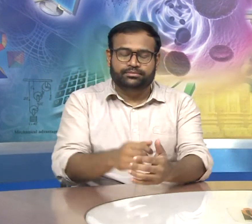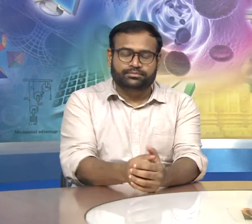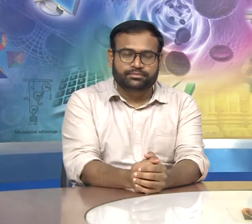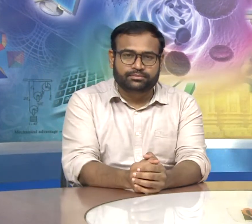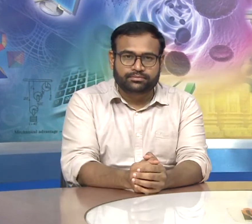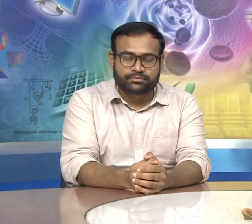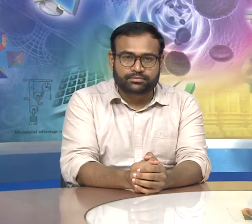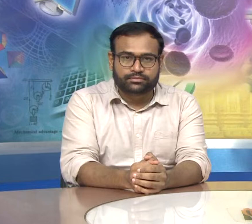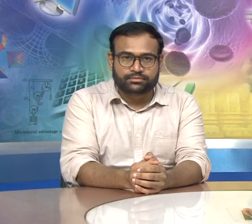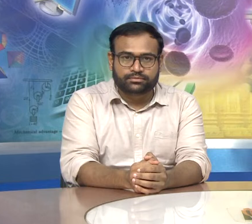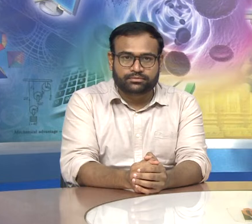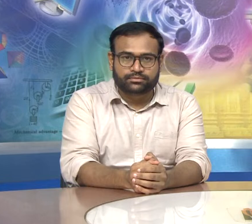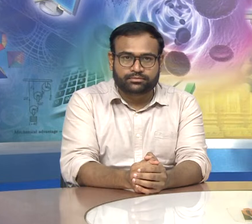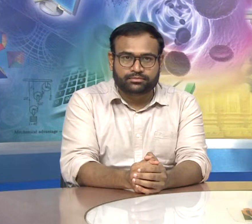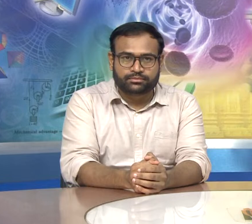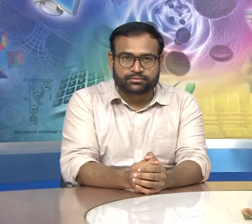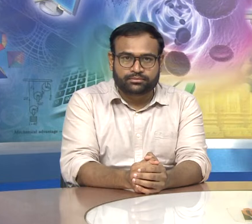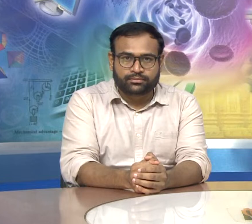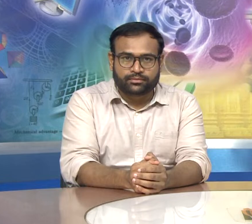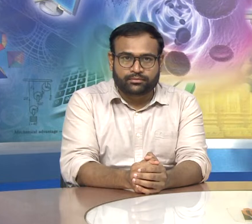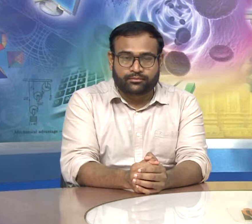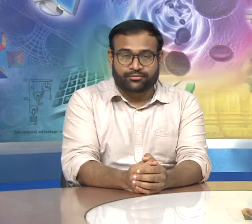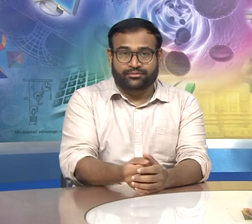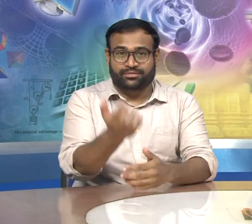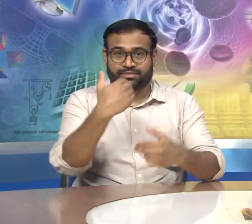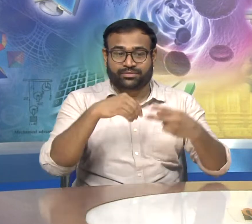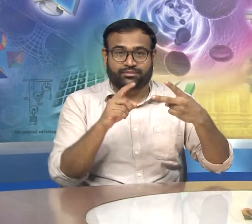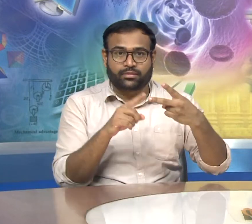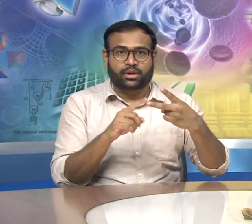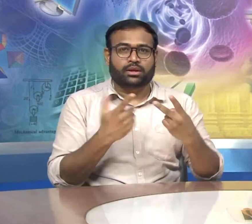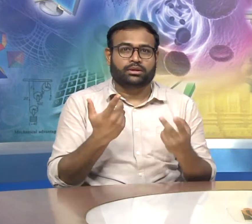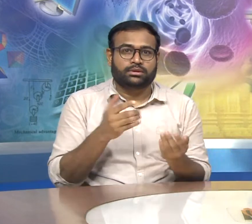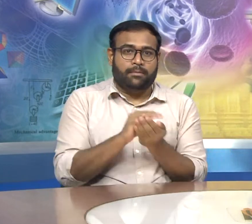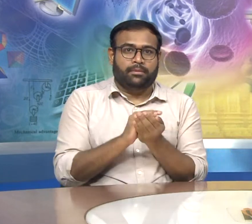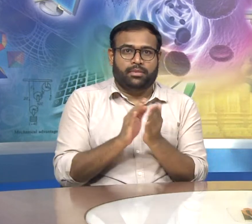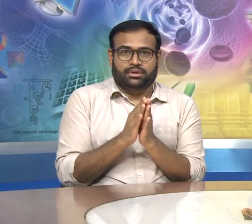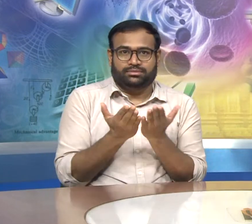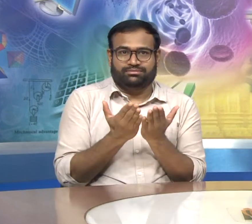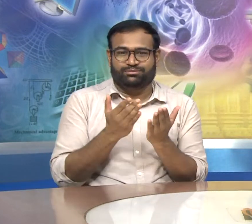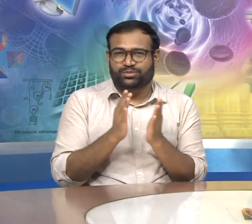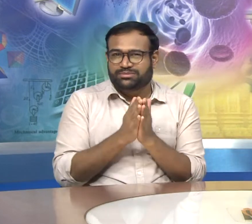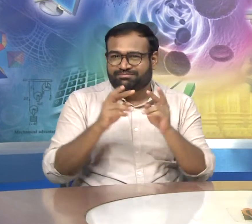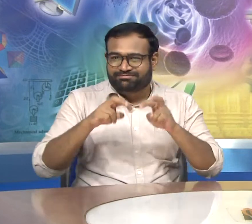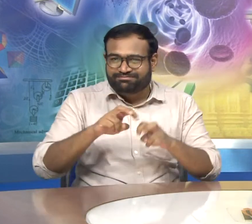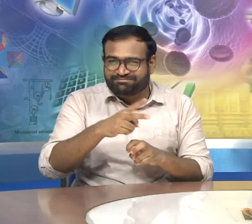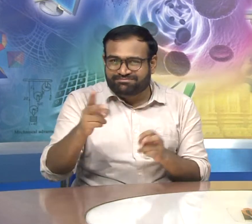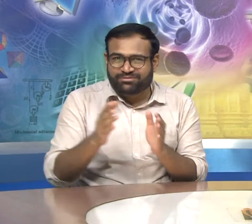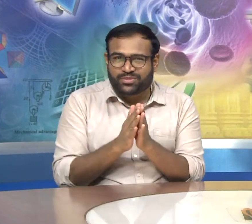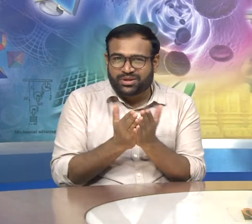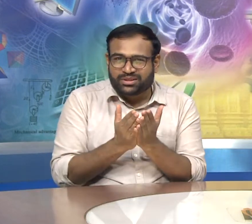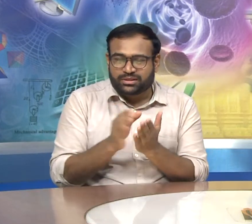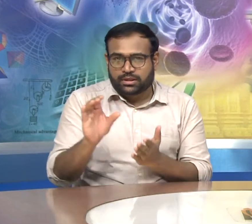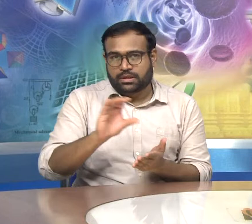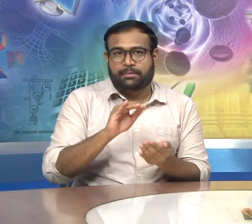in their register. Point number 2, reservation of